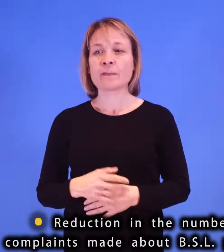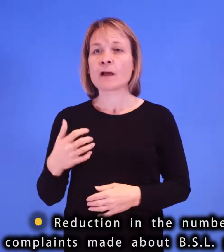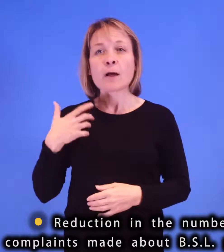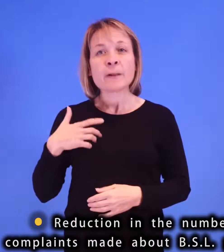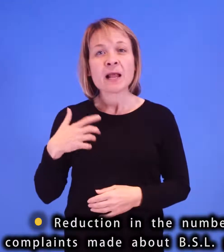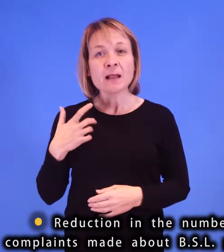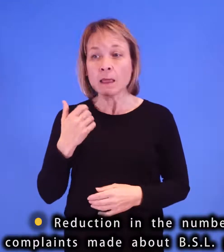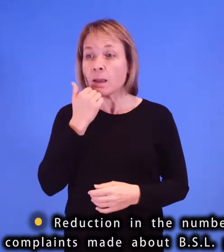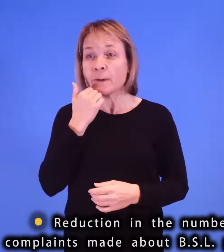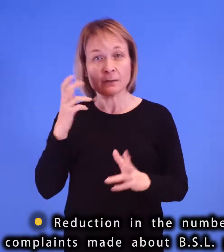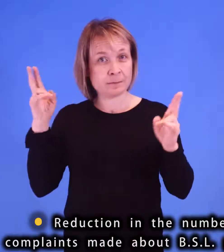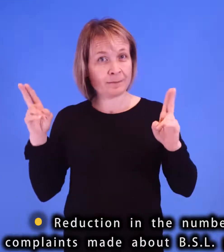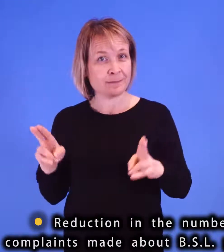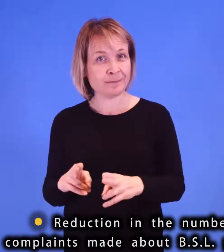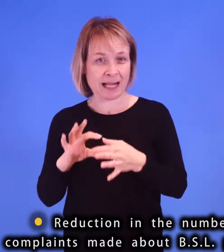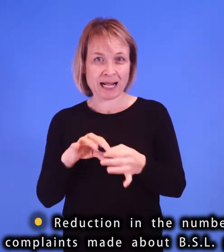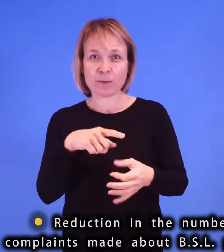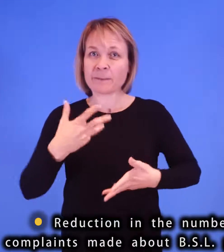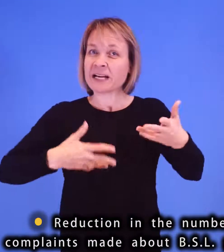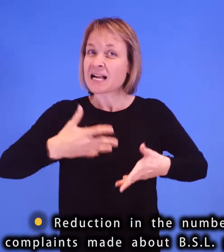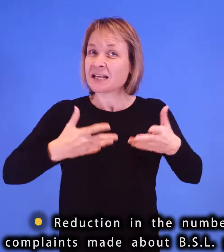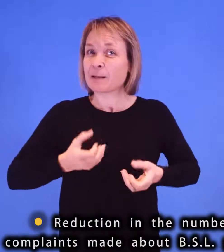Reduction in the number of complaints made about BSL provision.